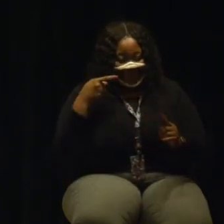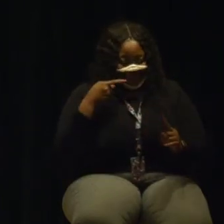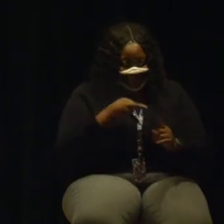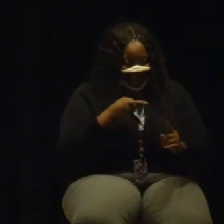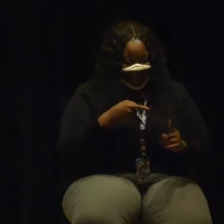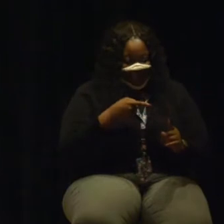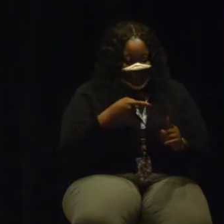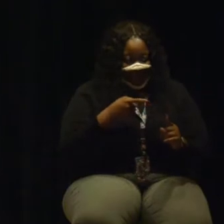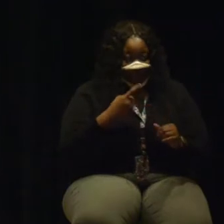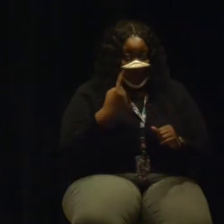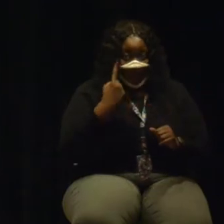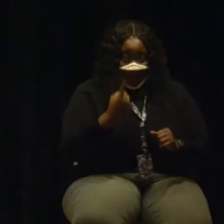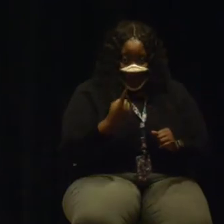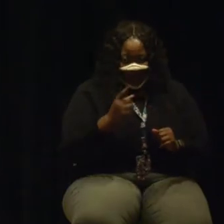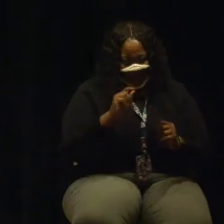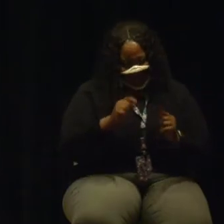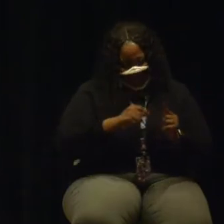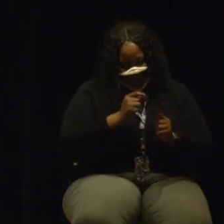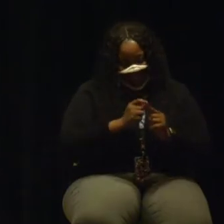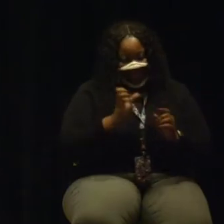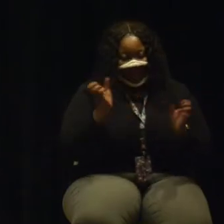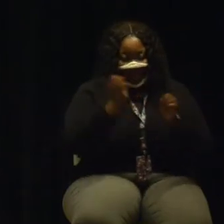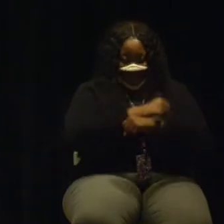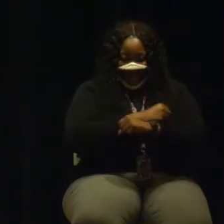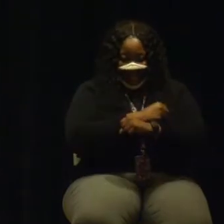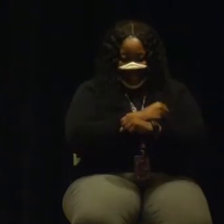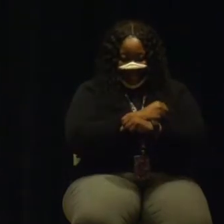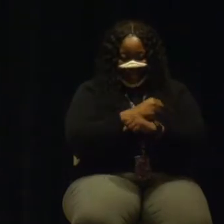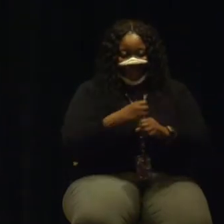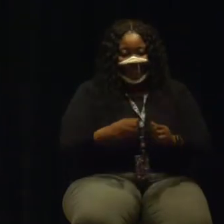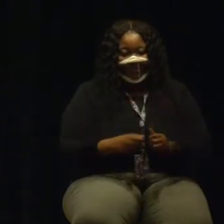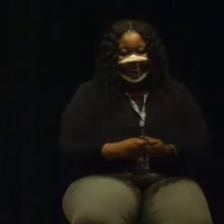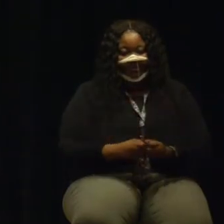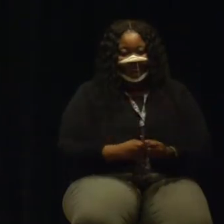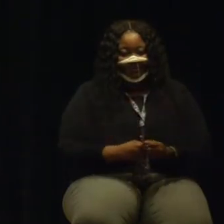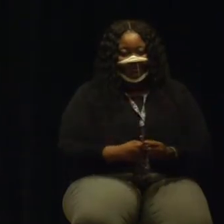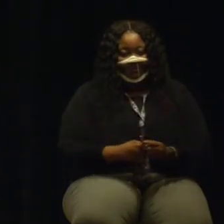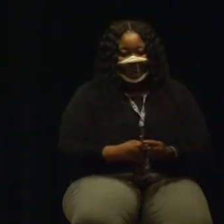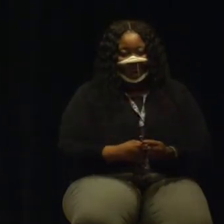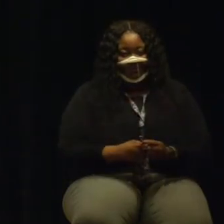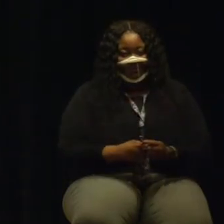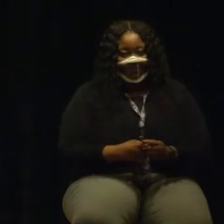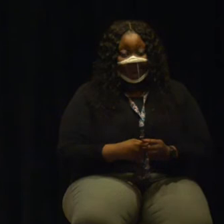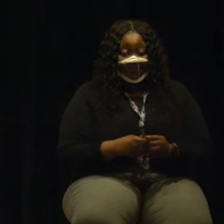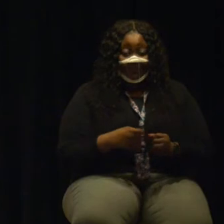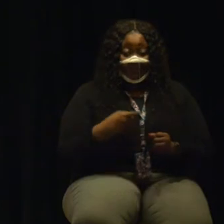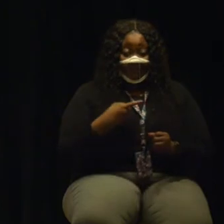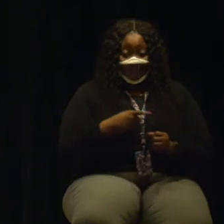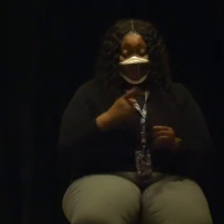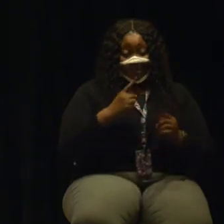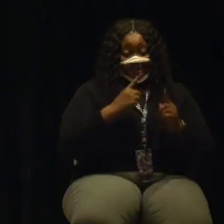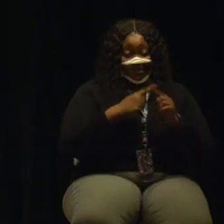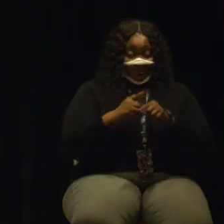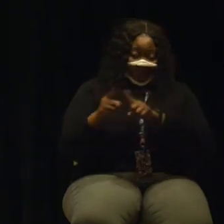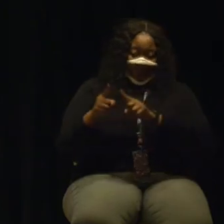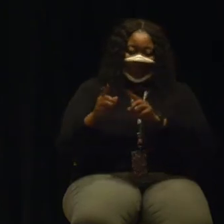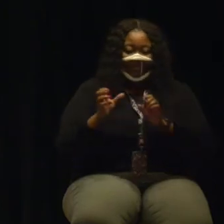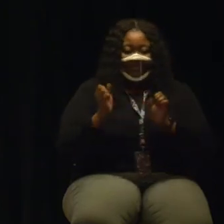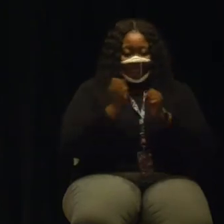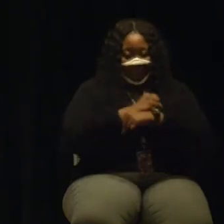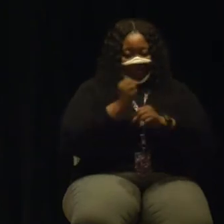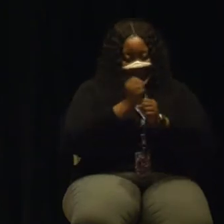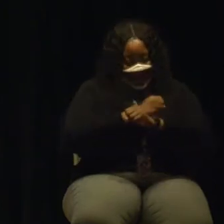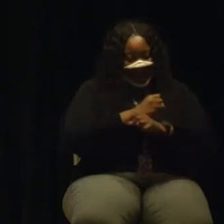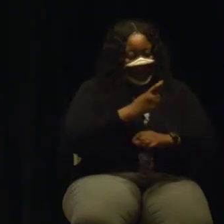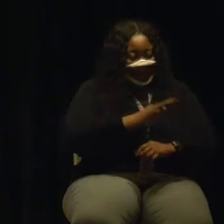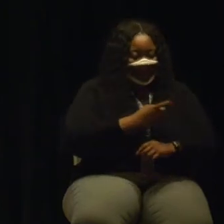it's broken into like rounds, and then so there are these interstitials within the rounds that go back and tell other parts of his life, and sort of, you know,